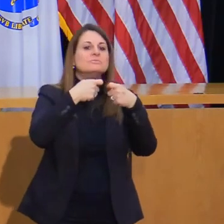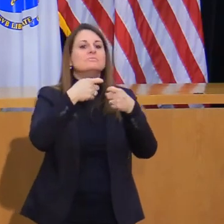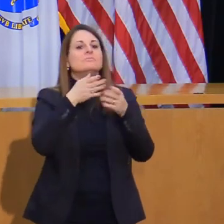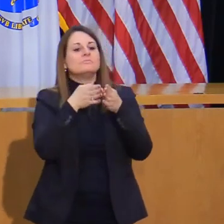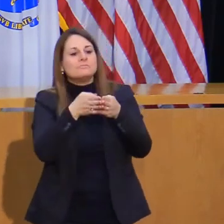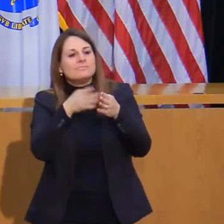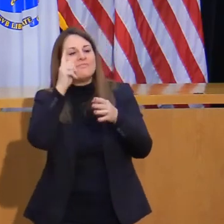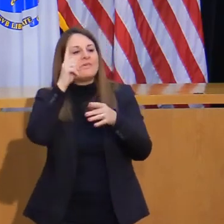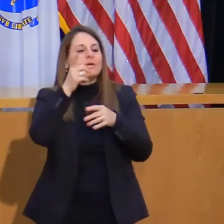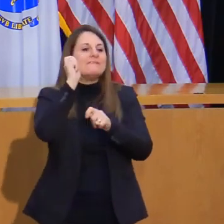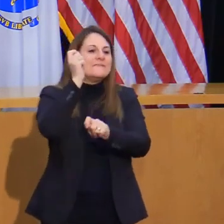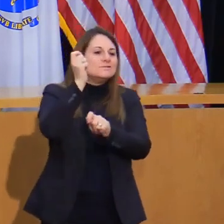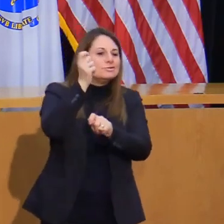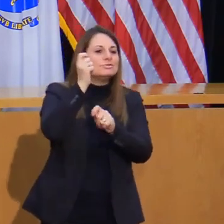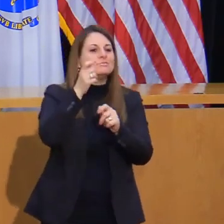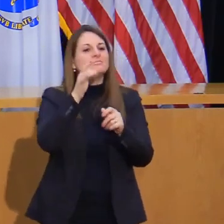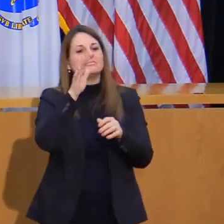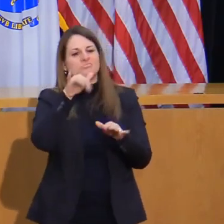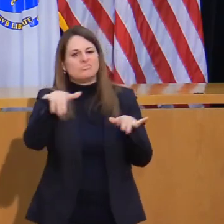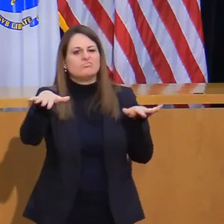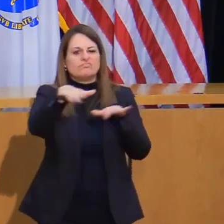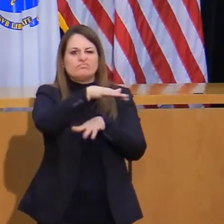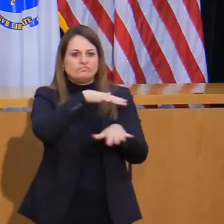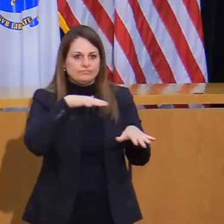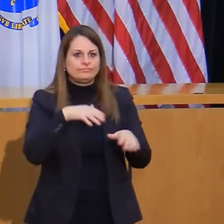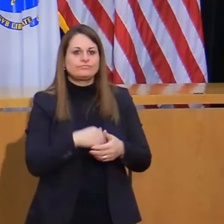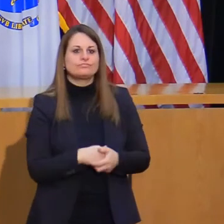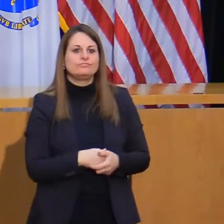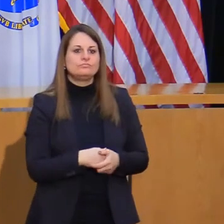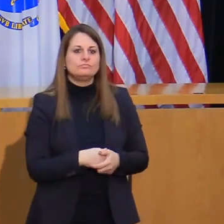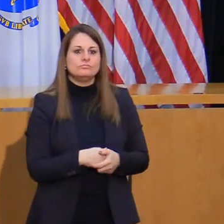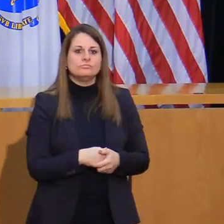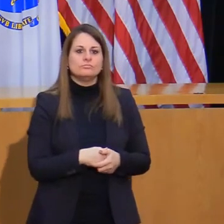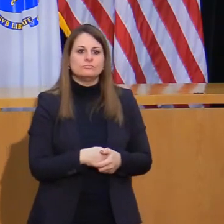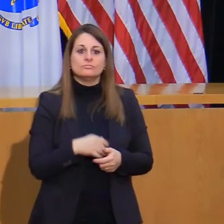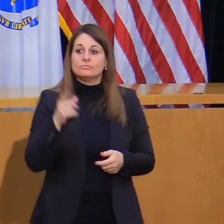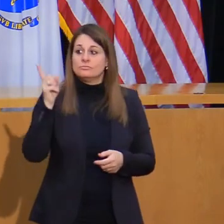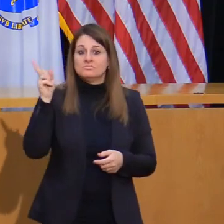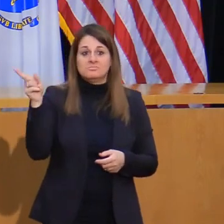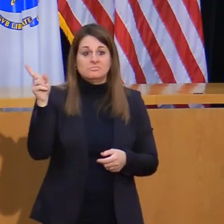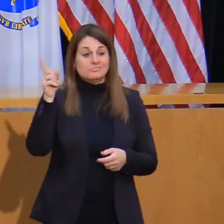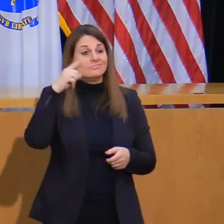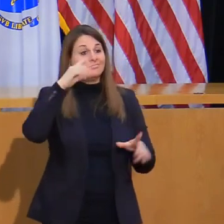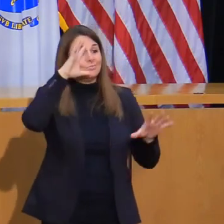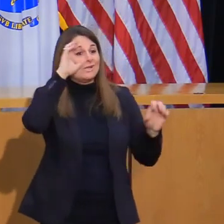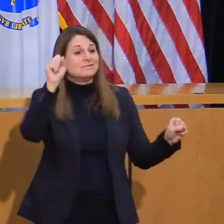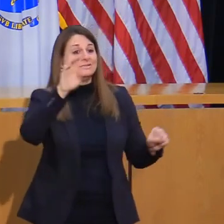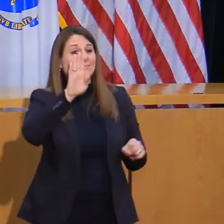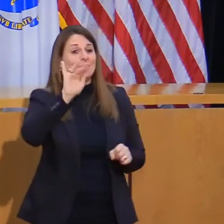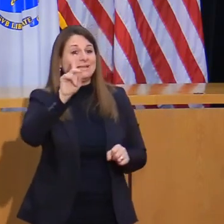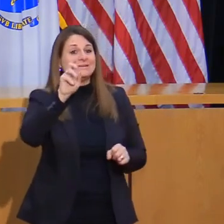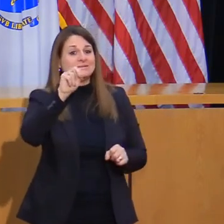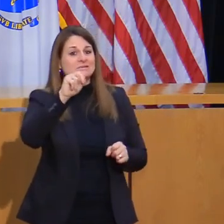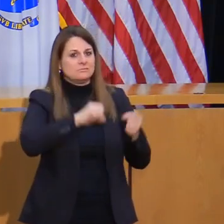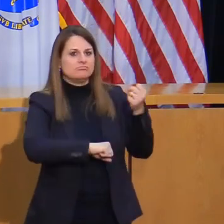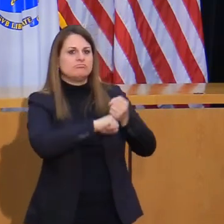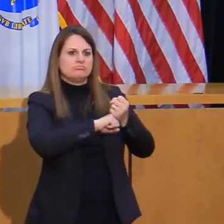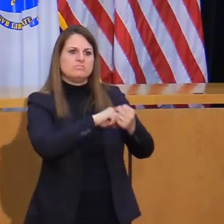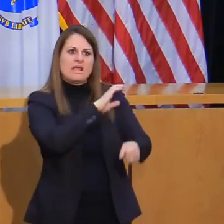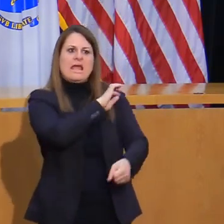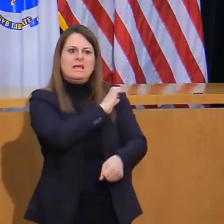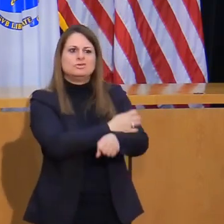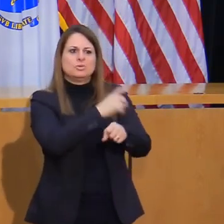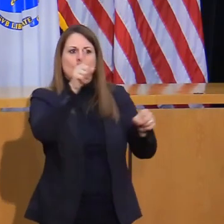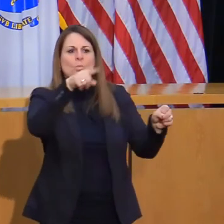more enthusiastic interest in offshore wind than the Trump administration did, which is